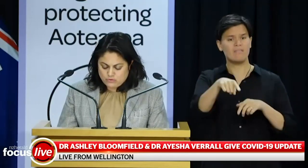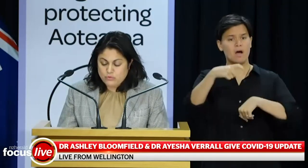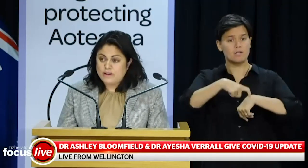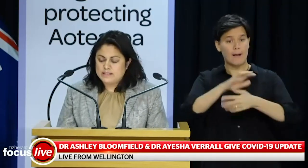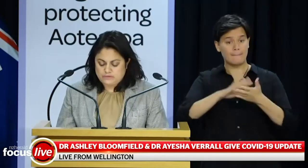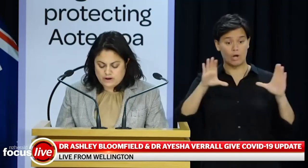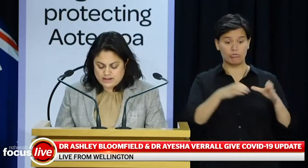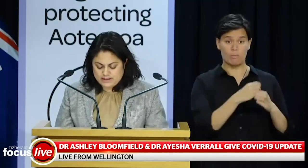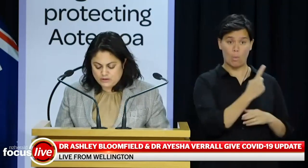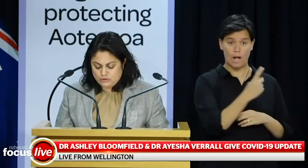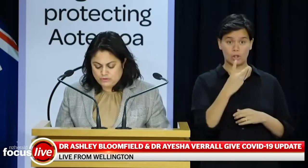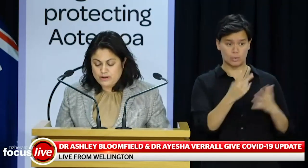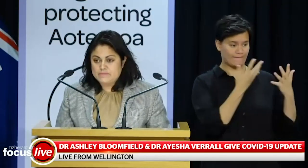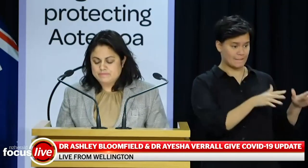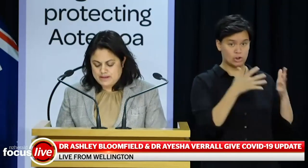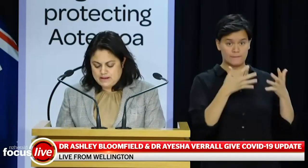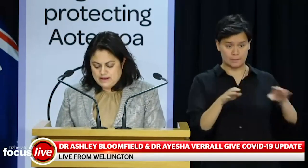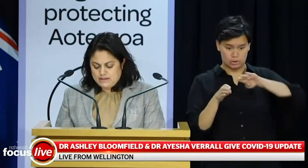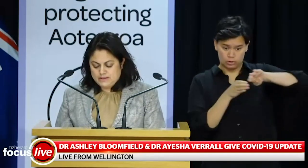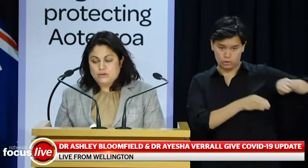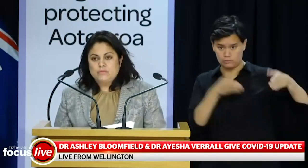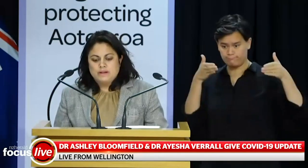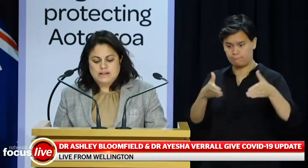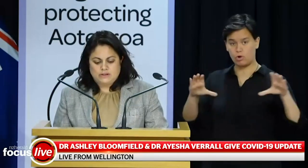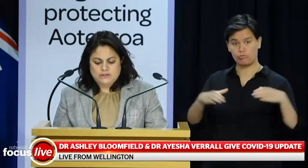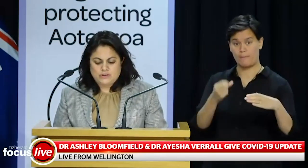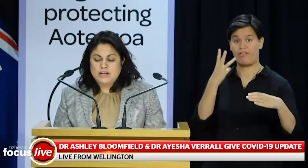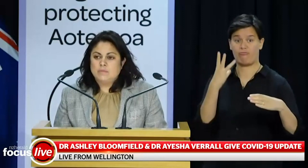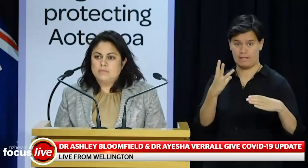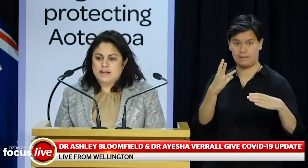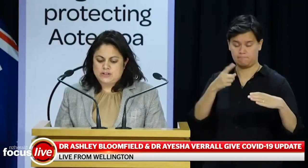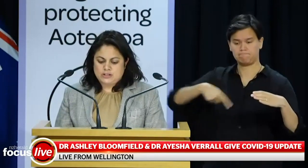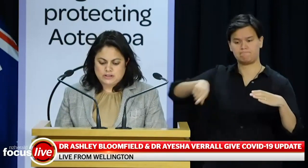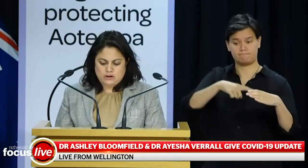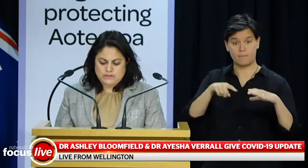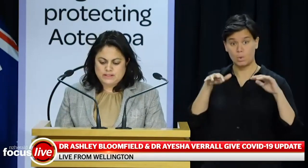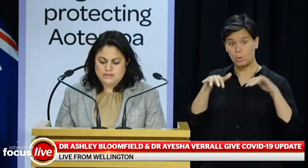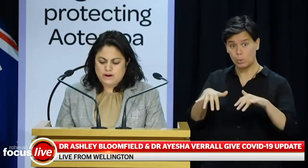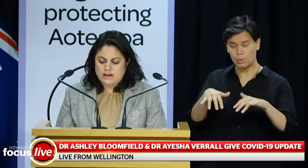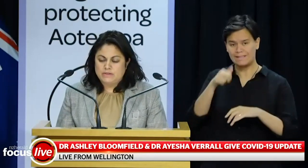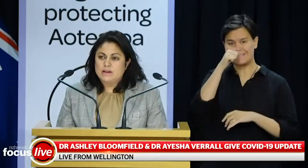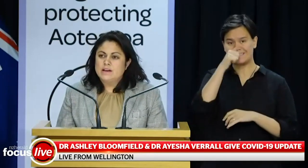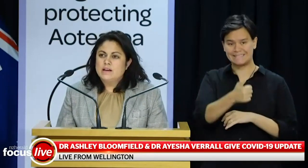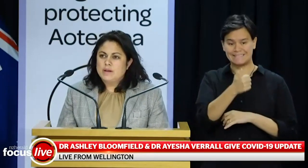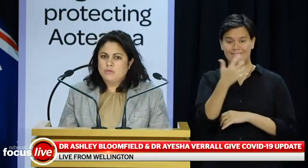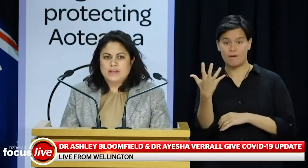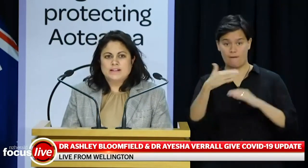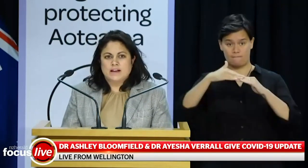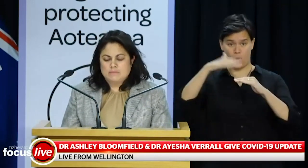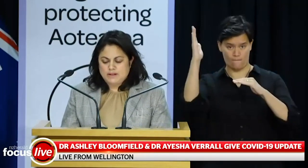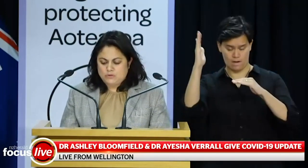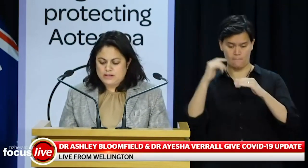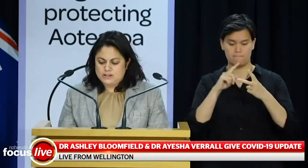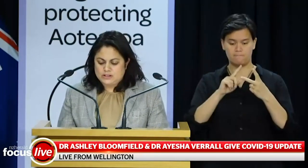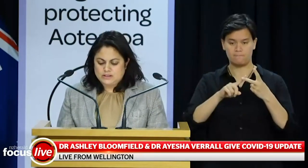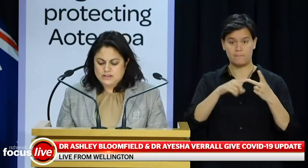million people we've identified in Group 3. This group includes those in our populations over 65, people with